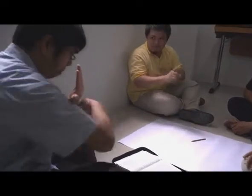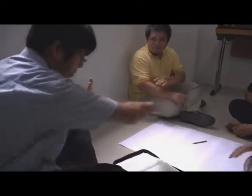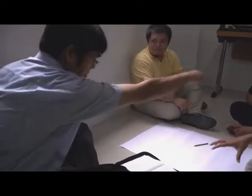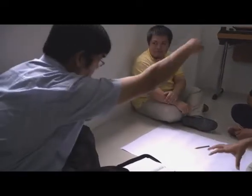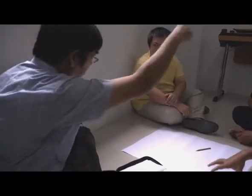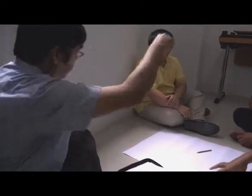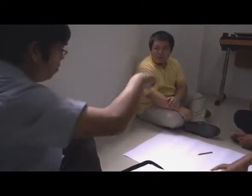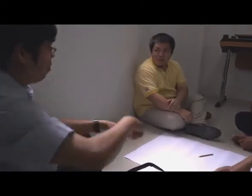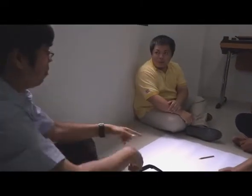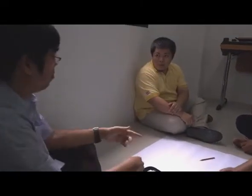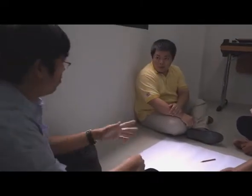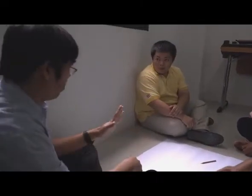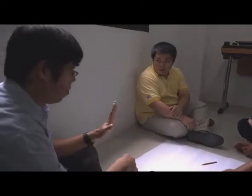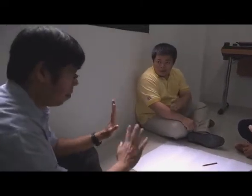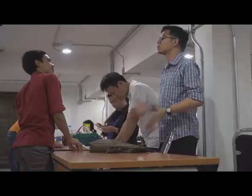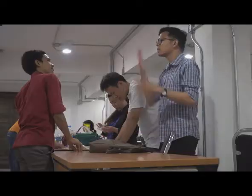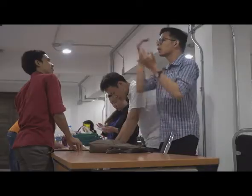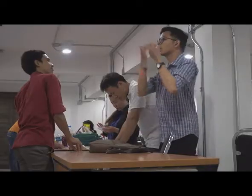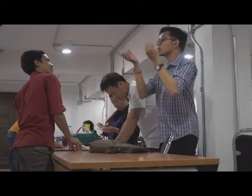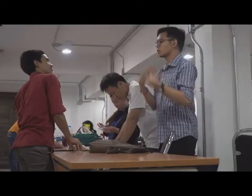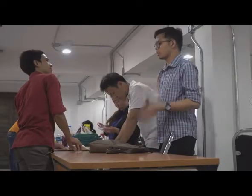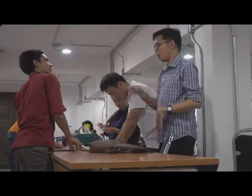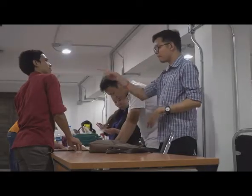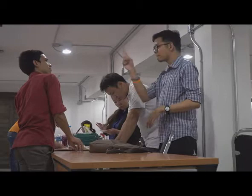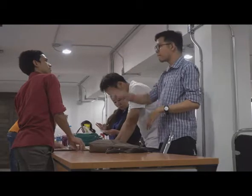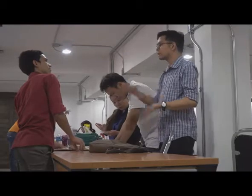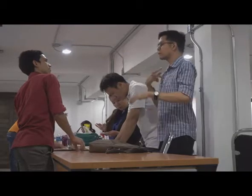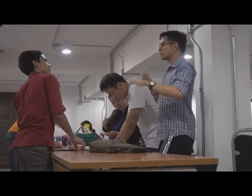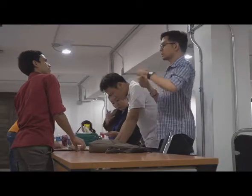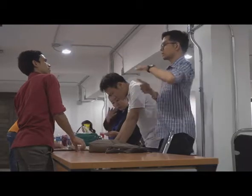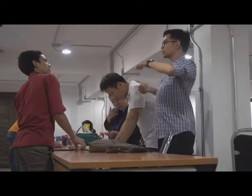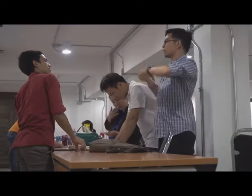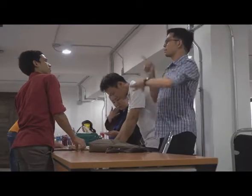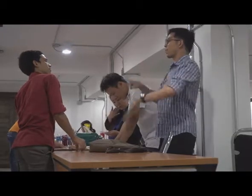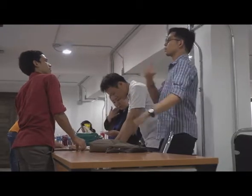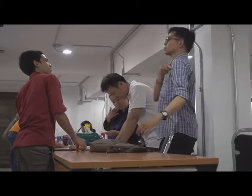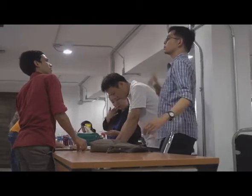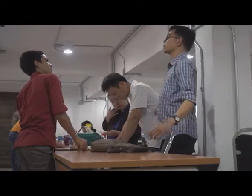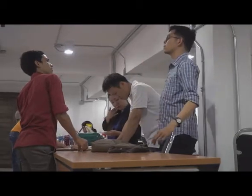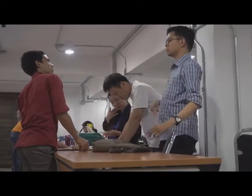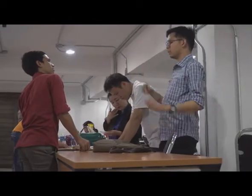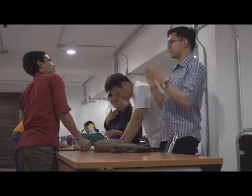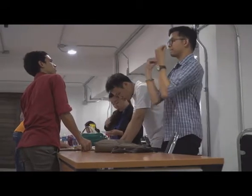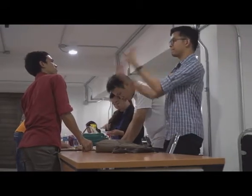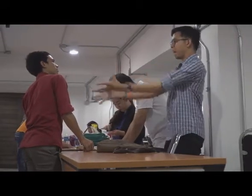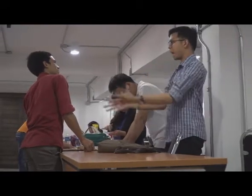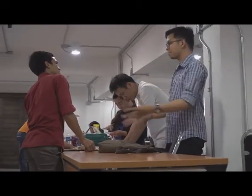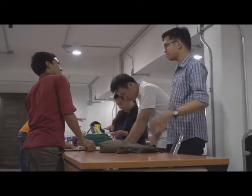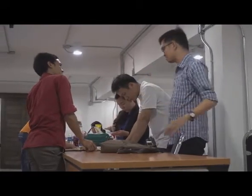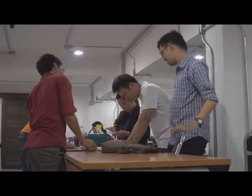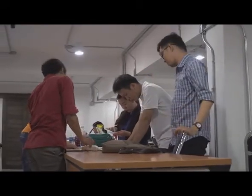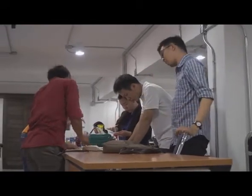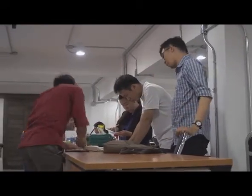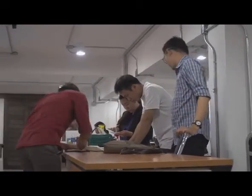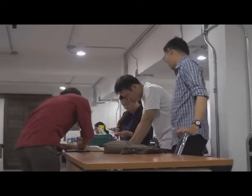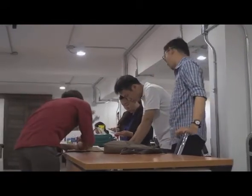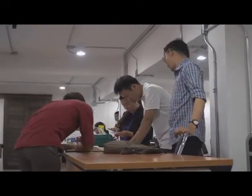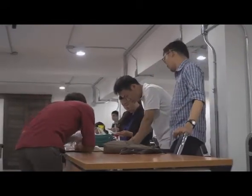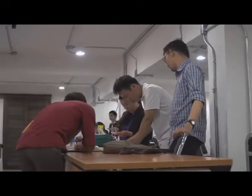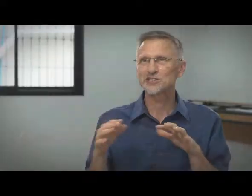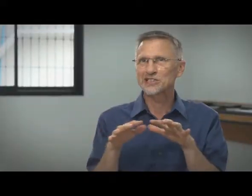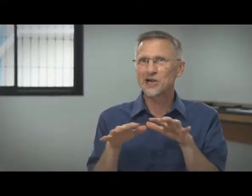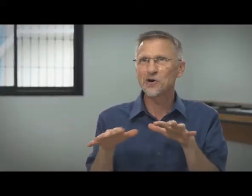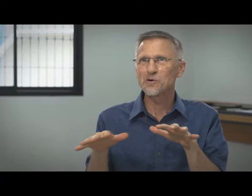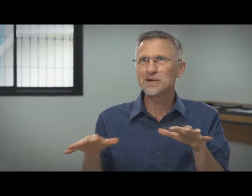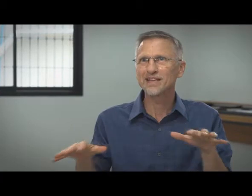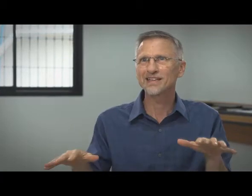if you can't grasp the meaning, you can't really drill down and get a deep understanding of the love of God, the grace, the truth.